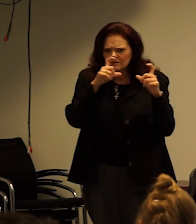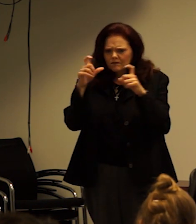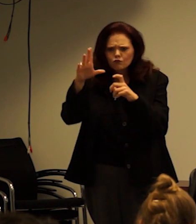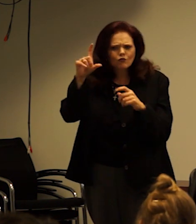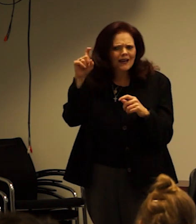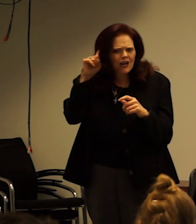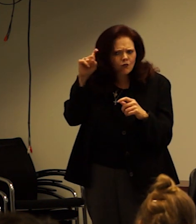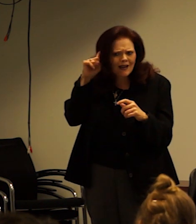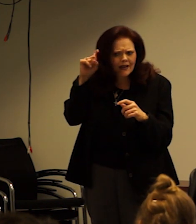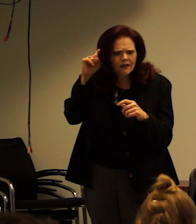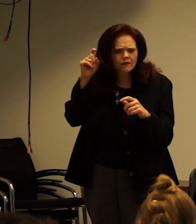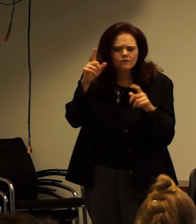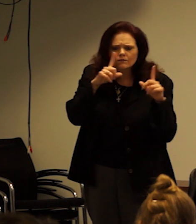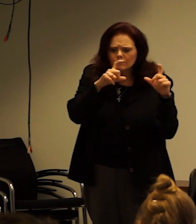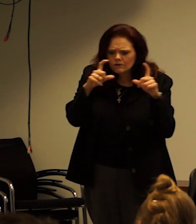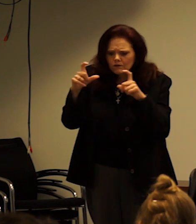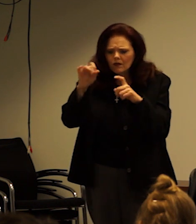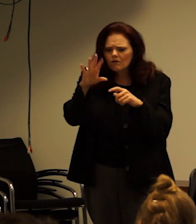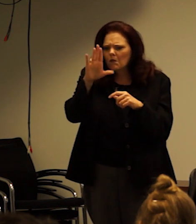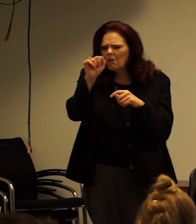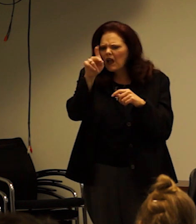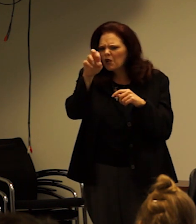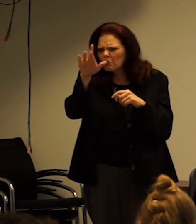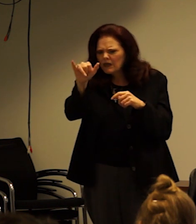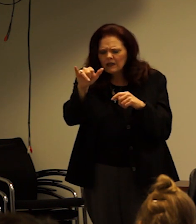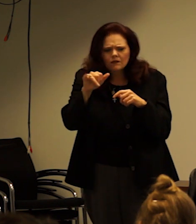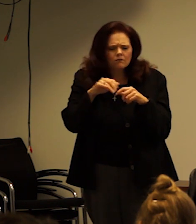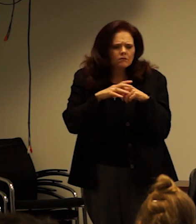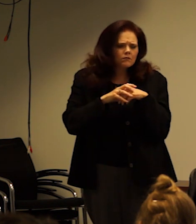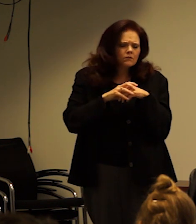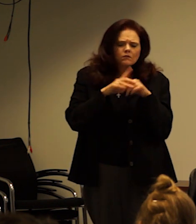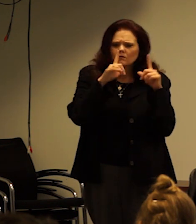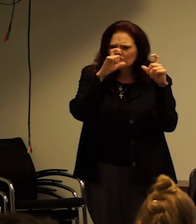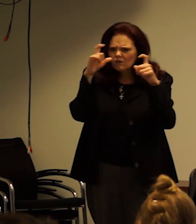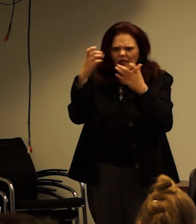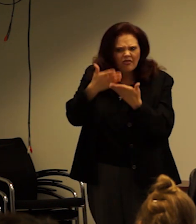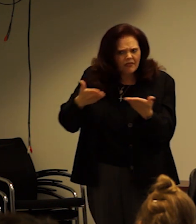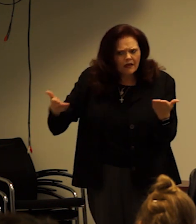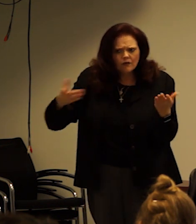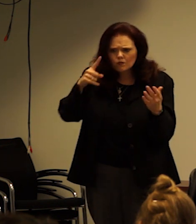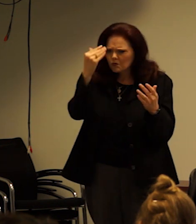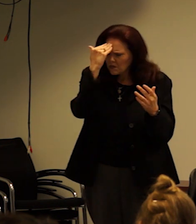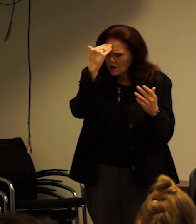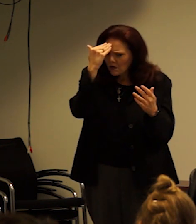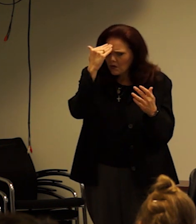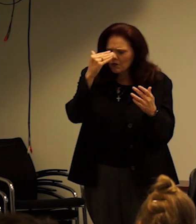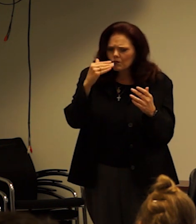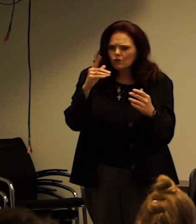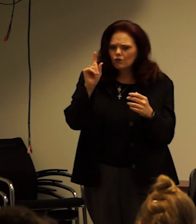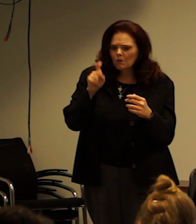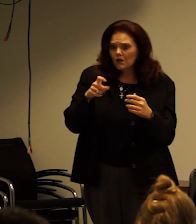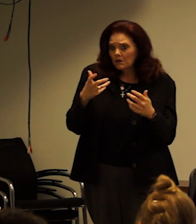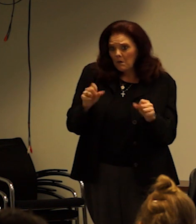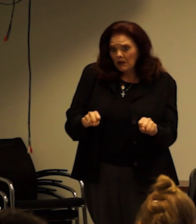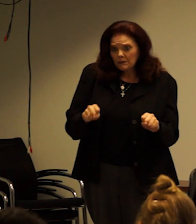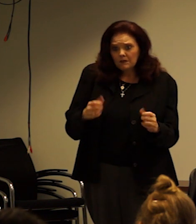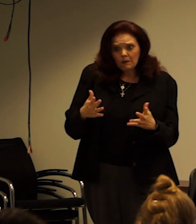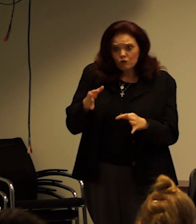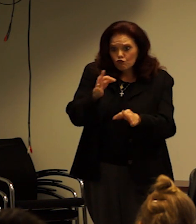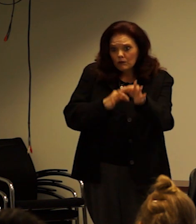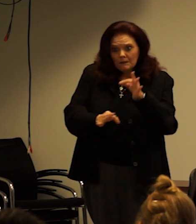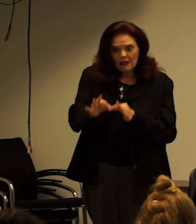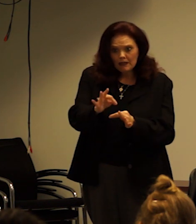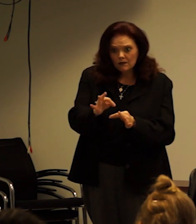hearing aid. Take pictures of the batteries. Take pictures of things that you know you'll have to possibly